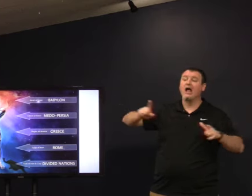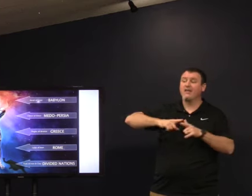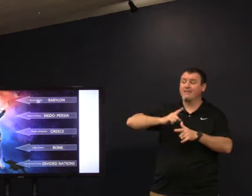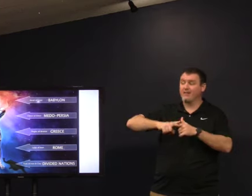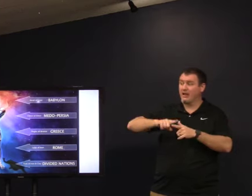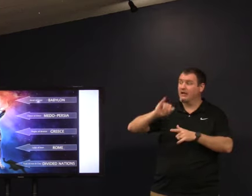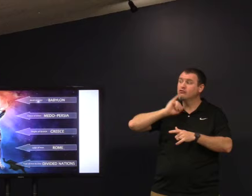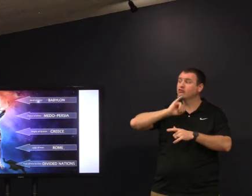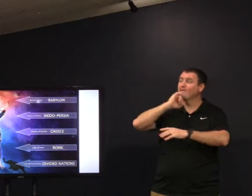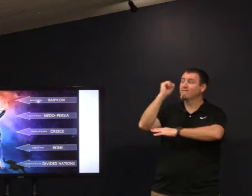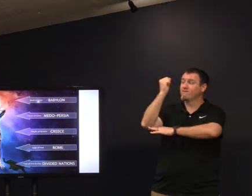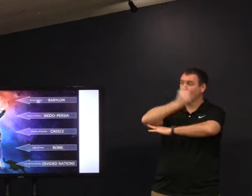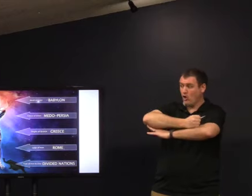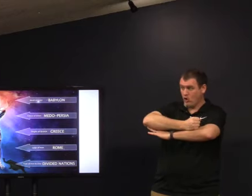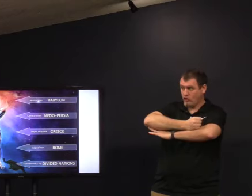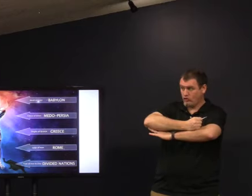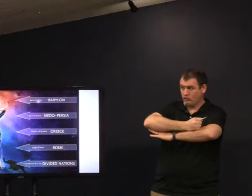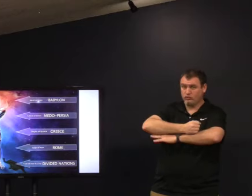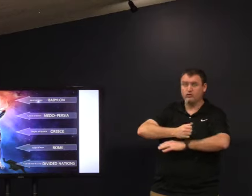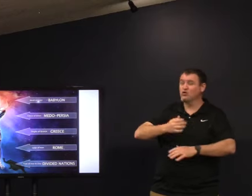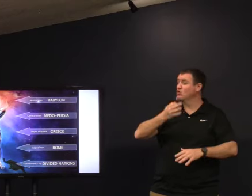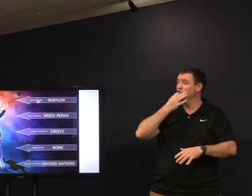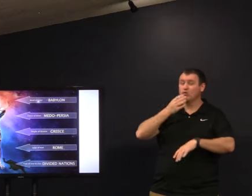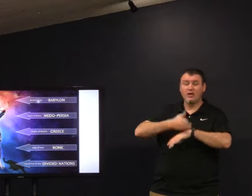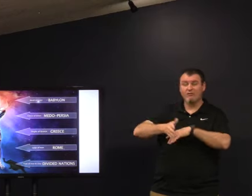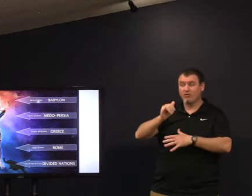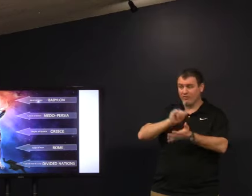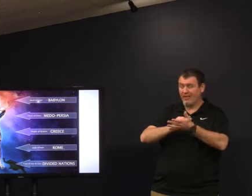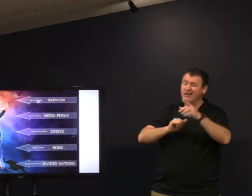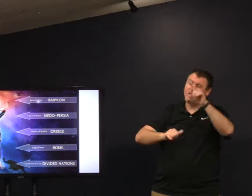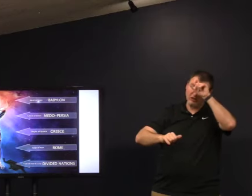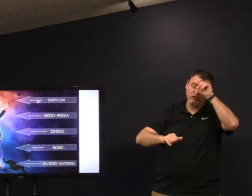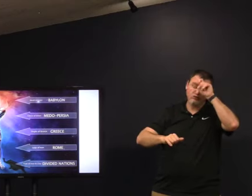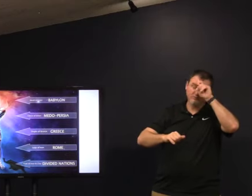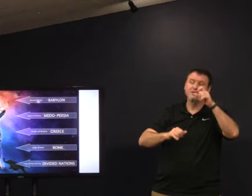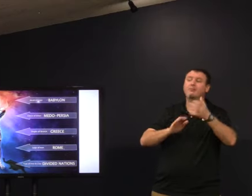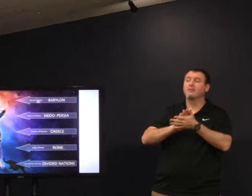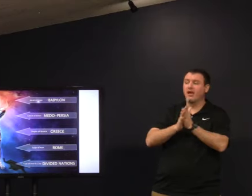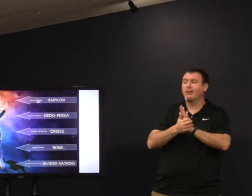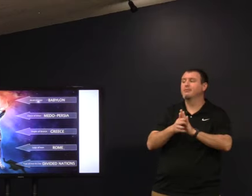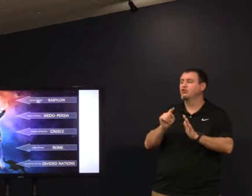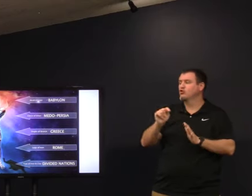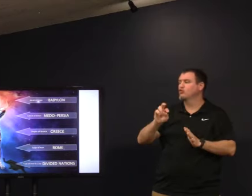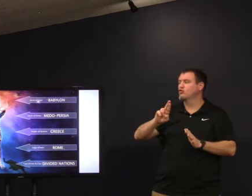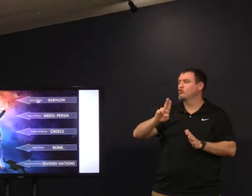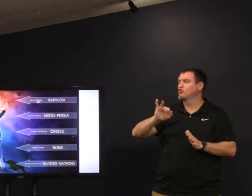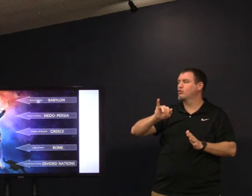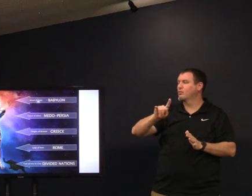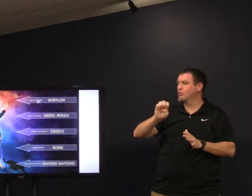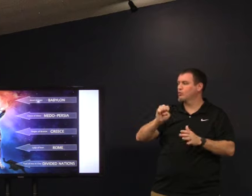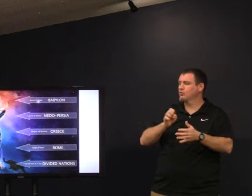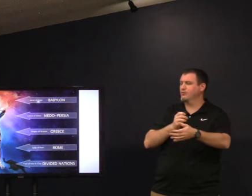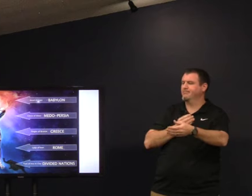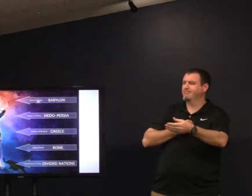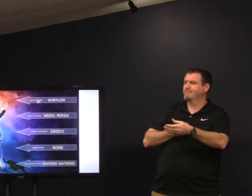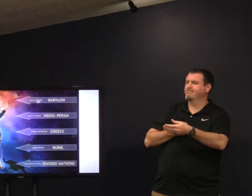Babylon, and he split. And Israel falls, and soon after that, Egypt